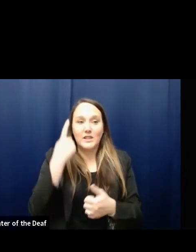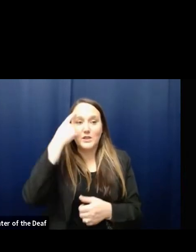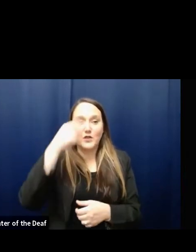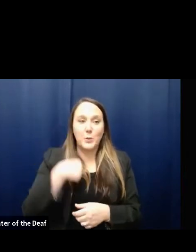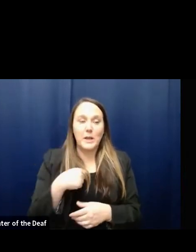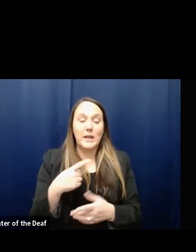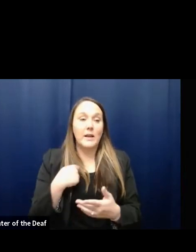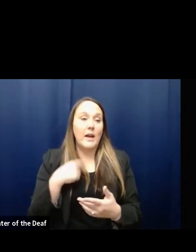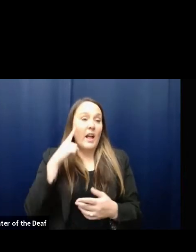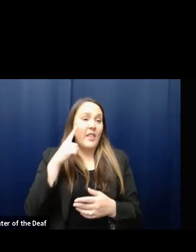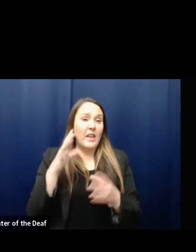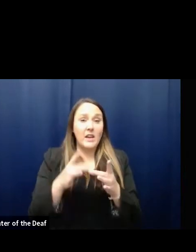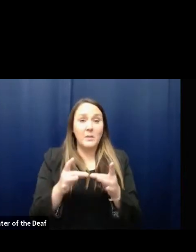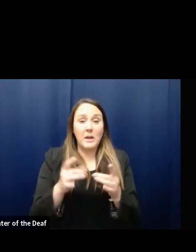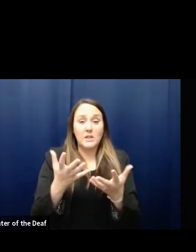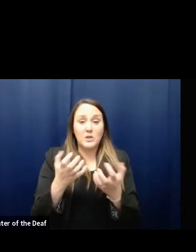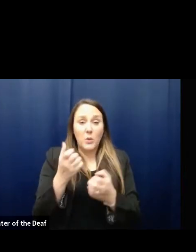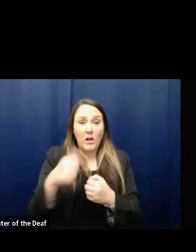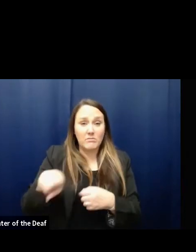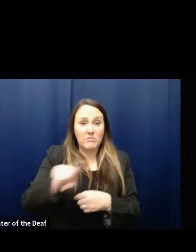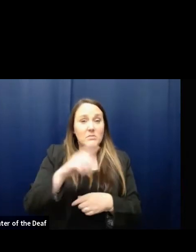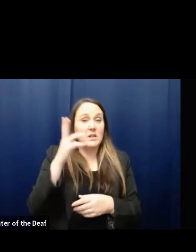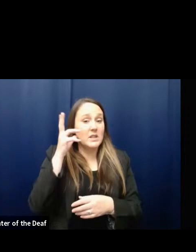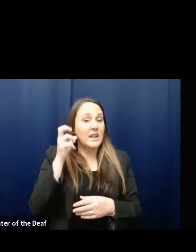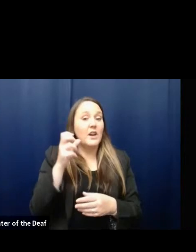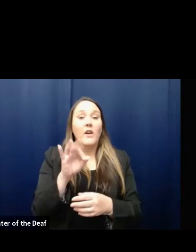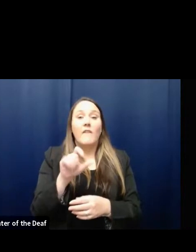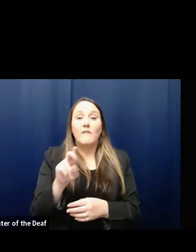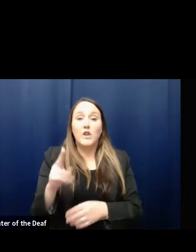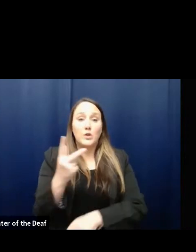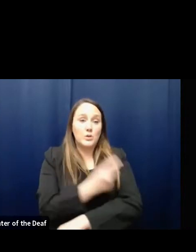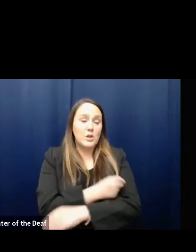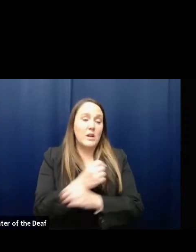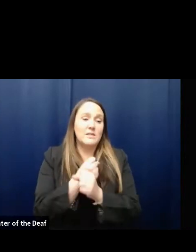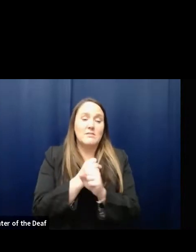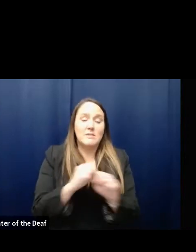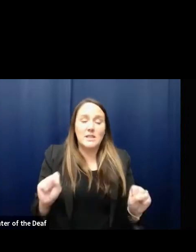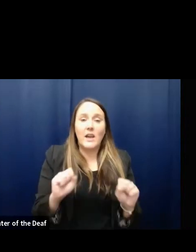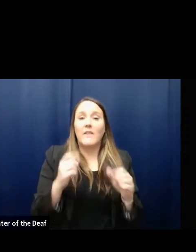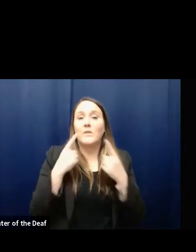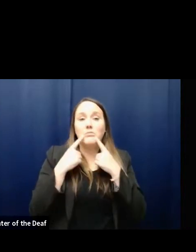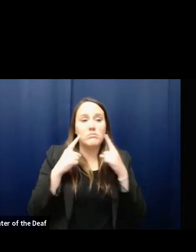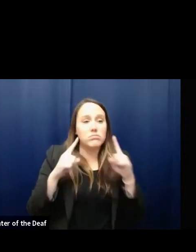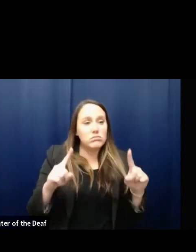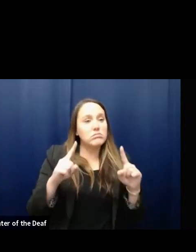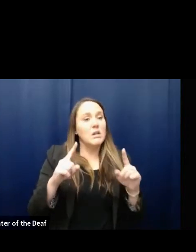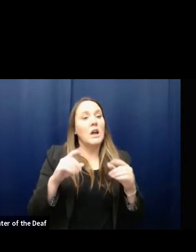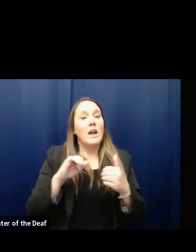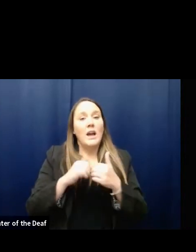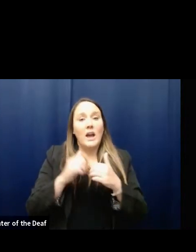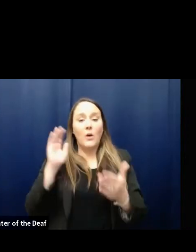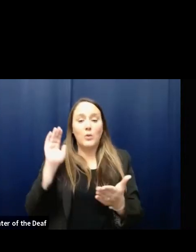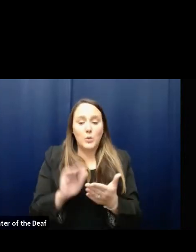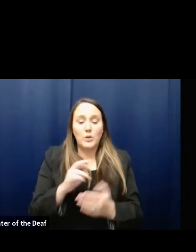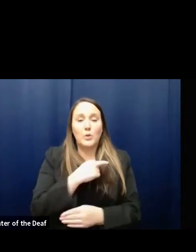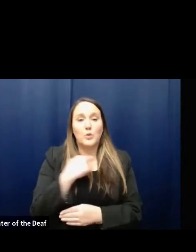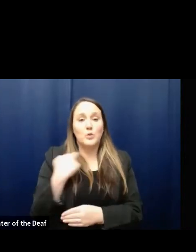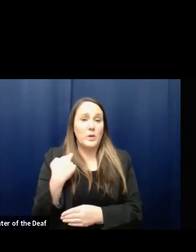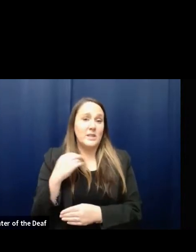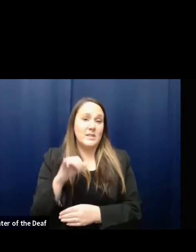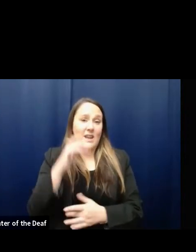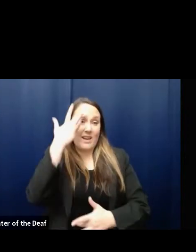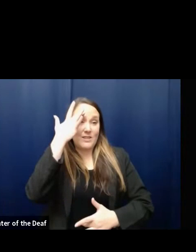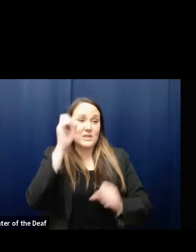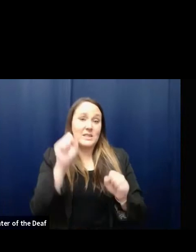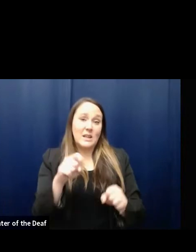the message I want everybody to hear is the flu shot is a very safe, effective way to reduce your risk of a disease that can be serious for